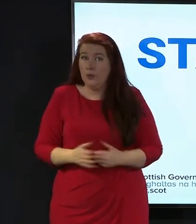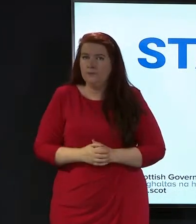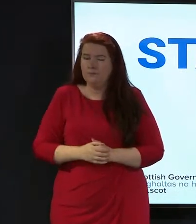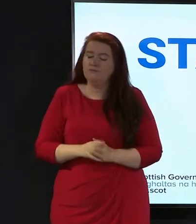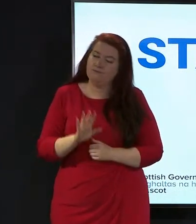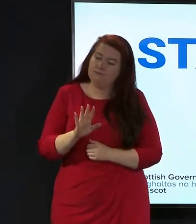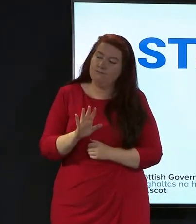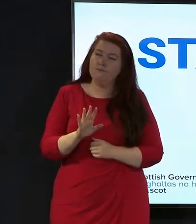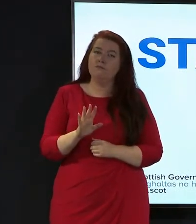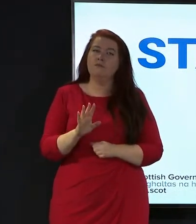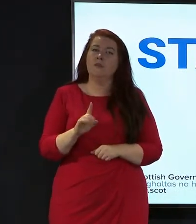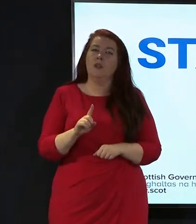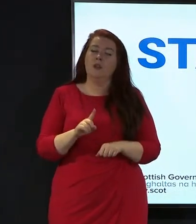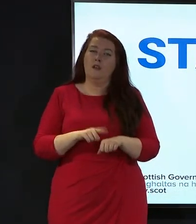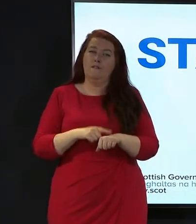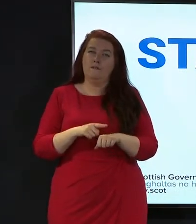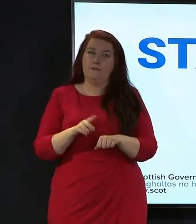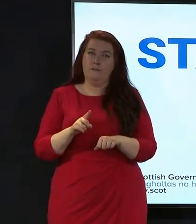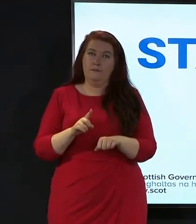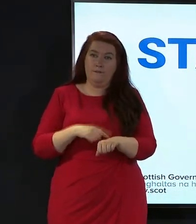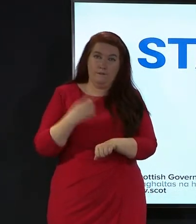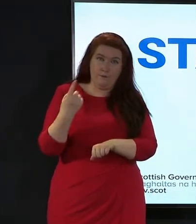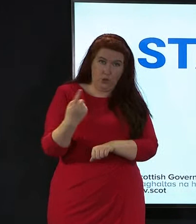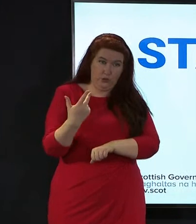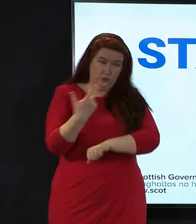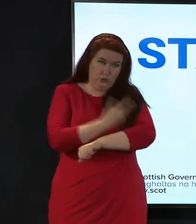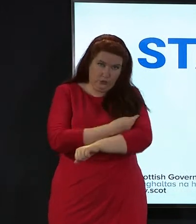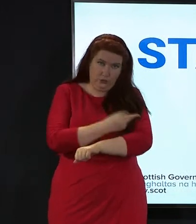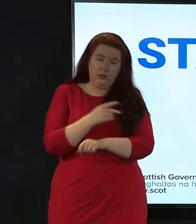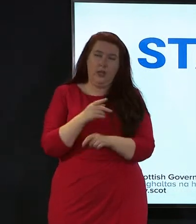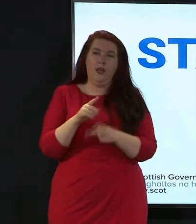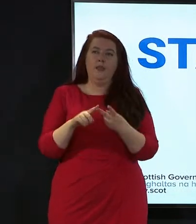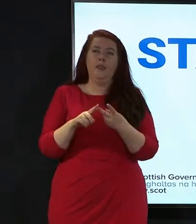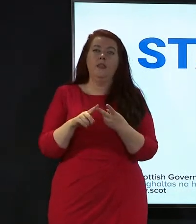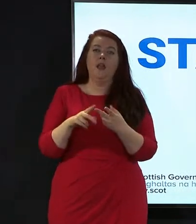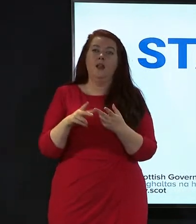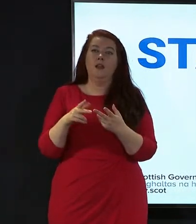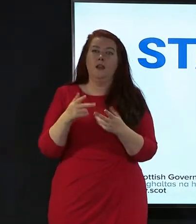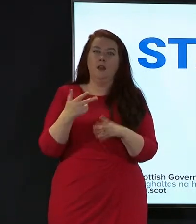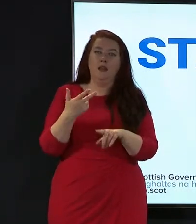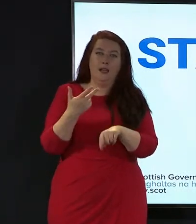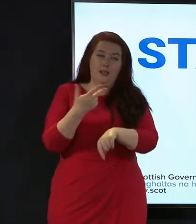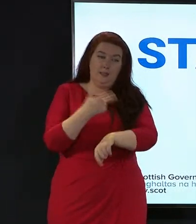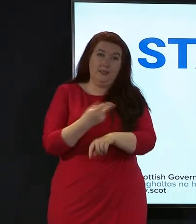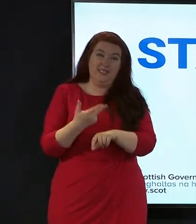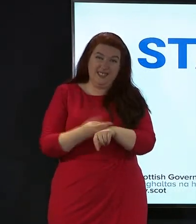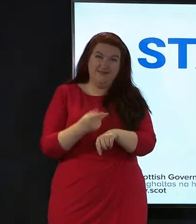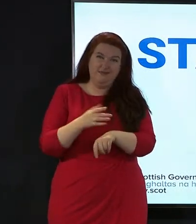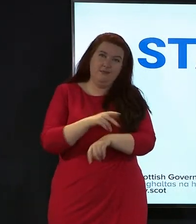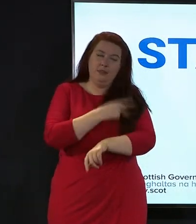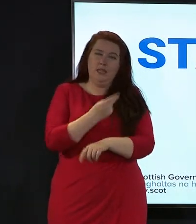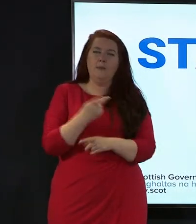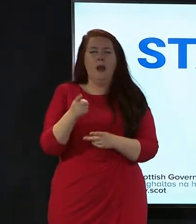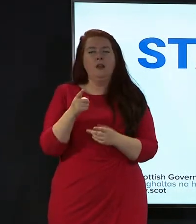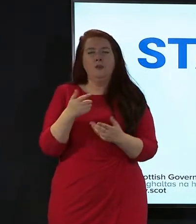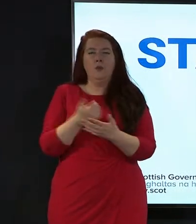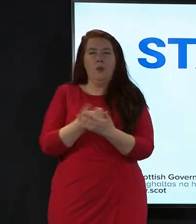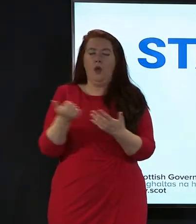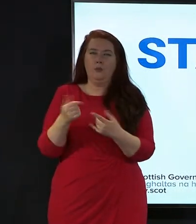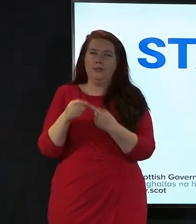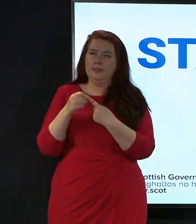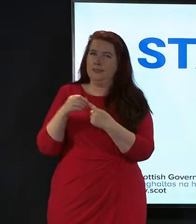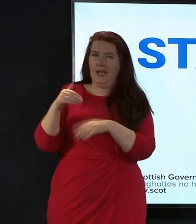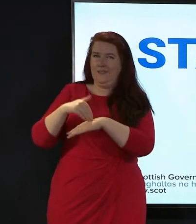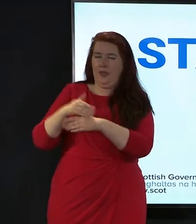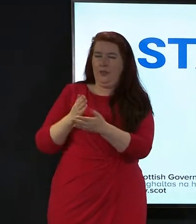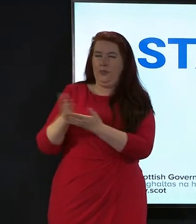first and absolute limiting factor is always going to be on supply. But as we go into doses, there's another